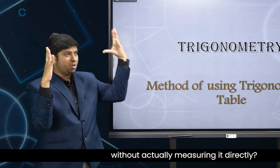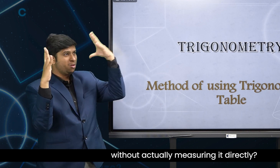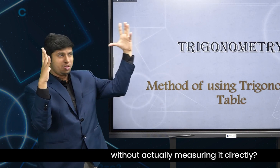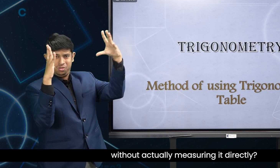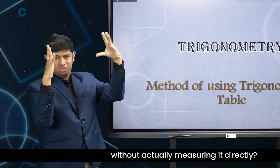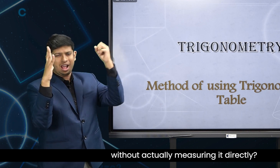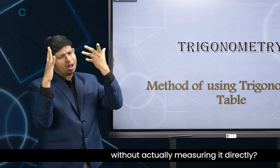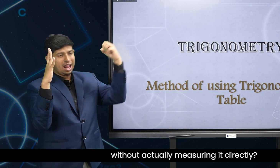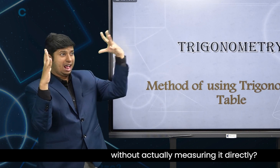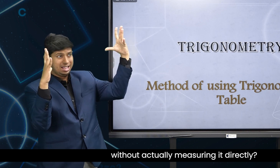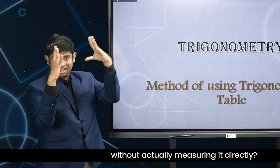it directly?